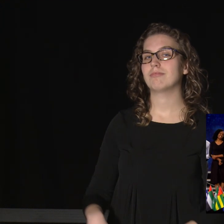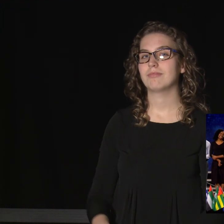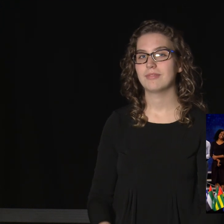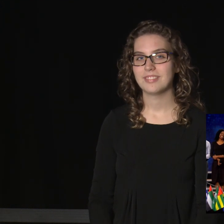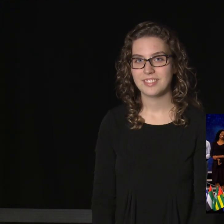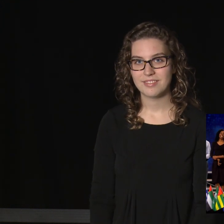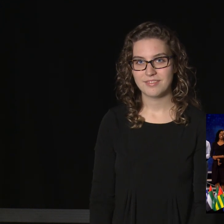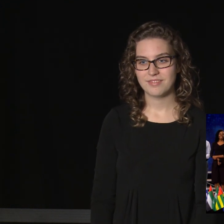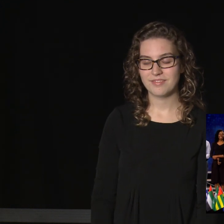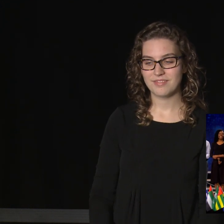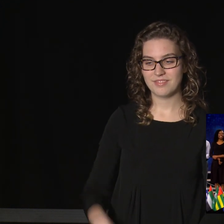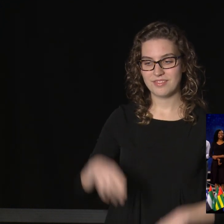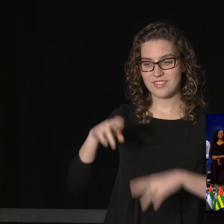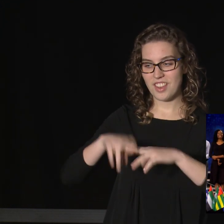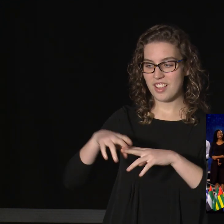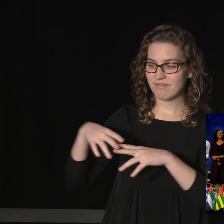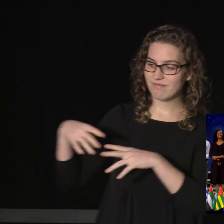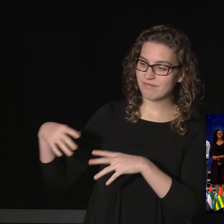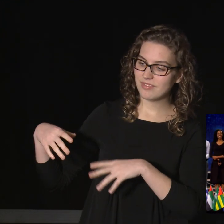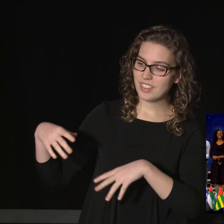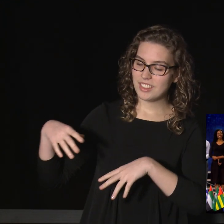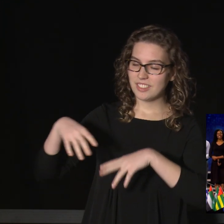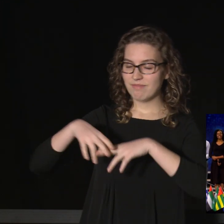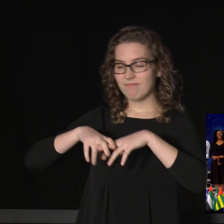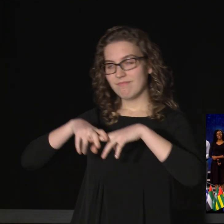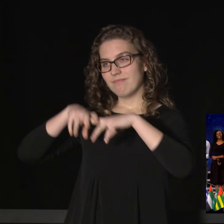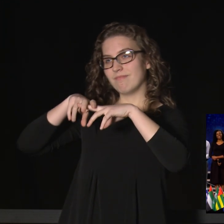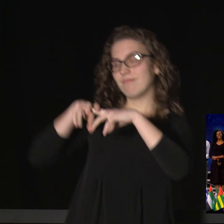Pull out a chair, throw up a leg.